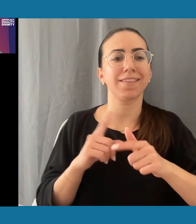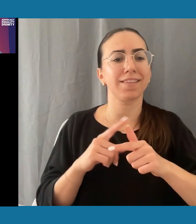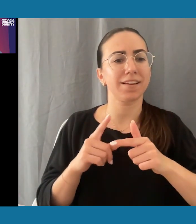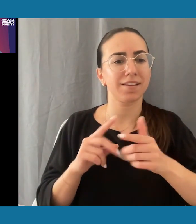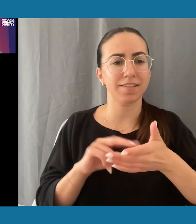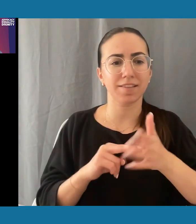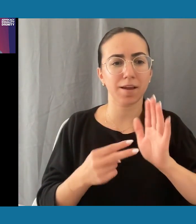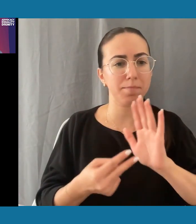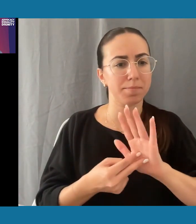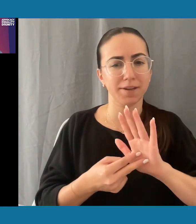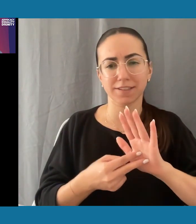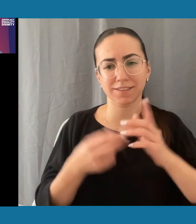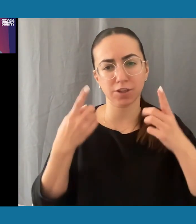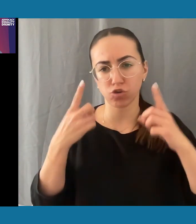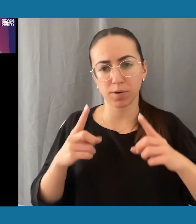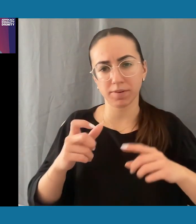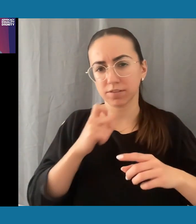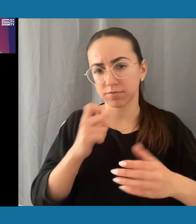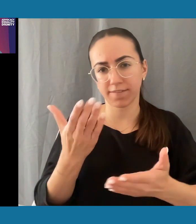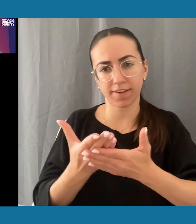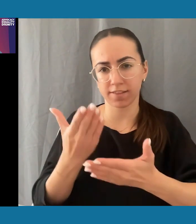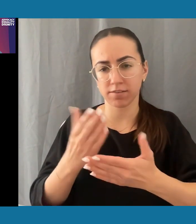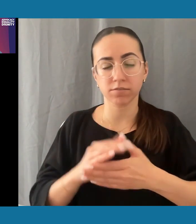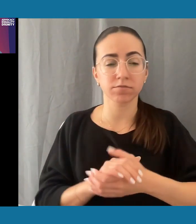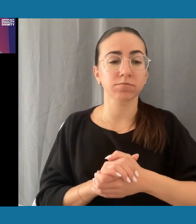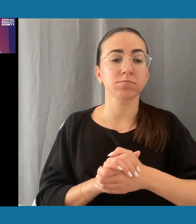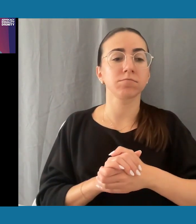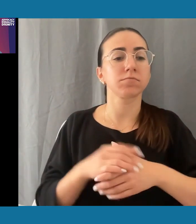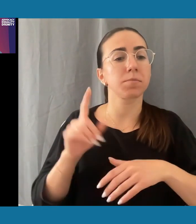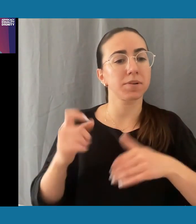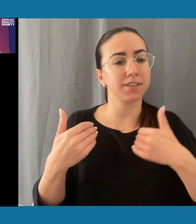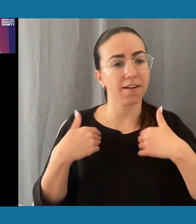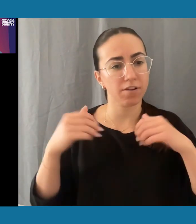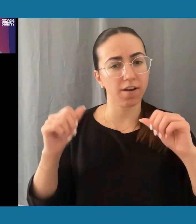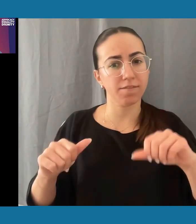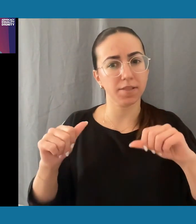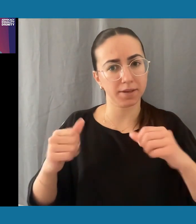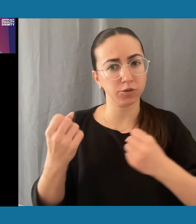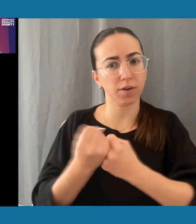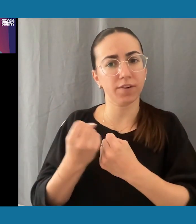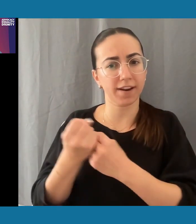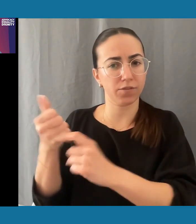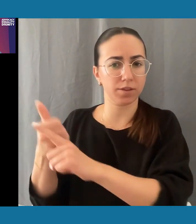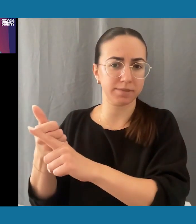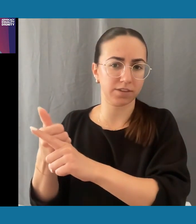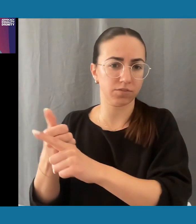not valid. They also have to have some capacity to advocate for themselves.